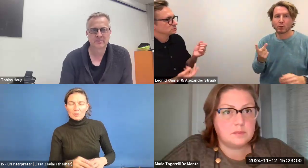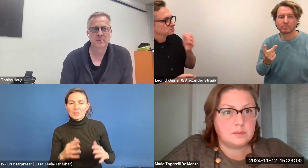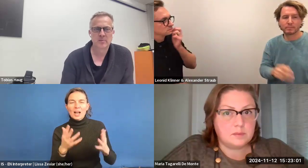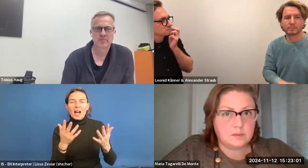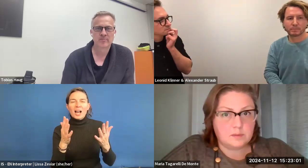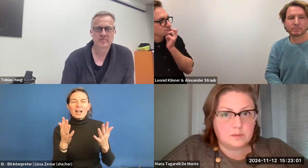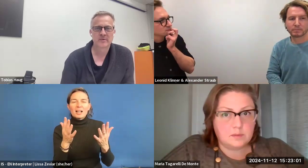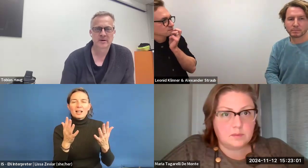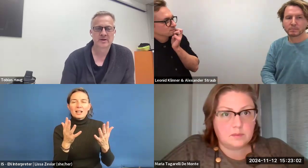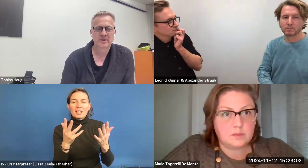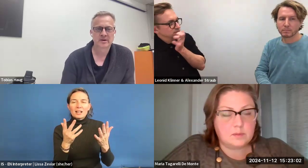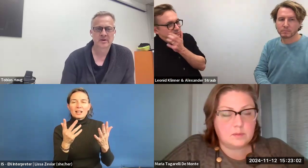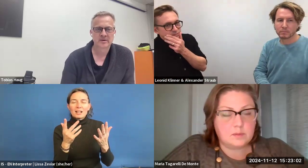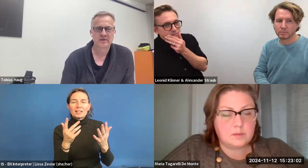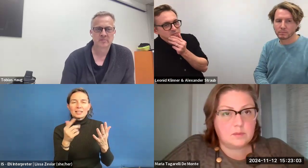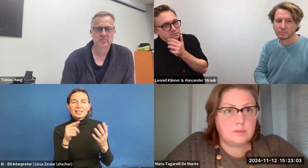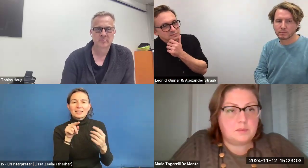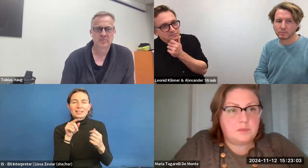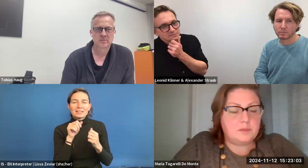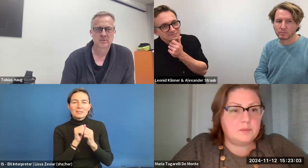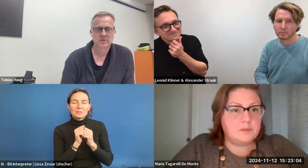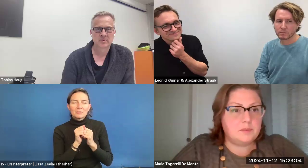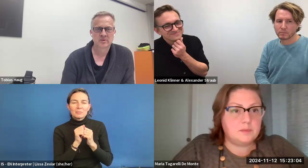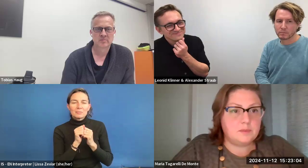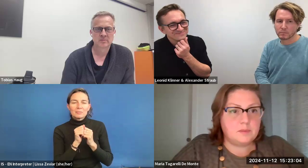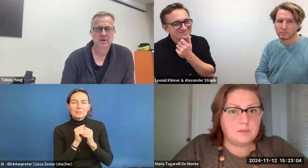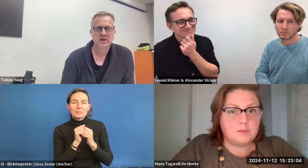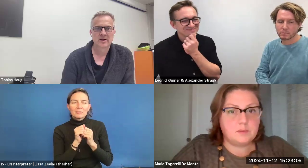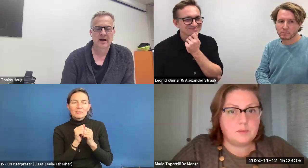showed, basically for multiple choice?